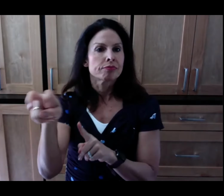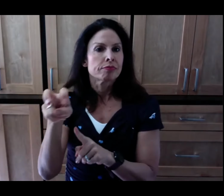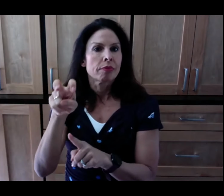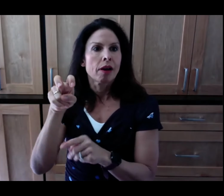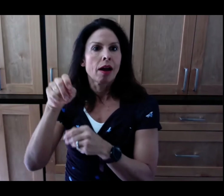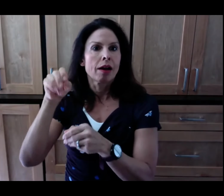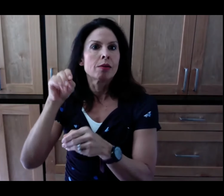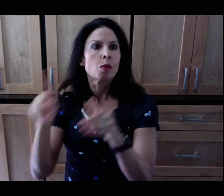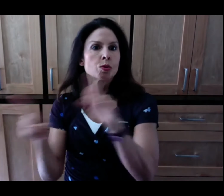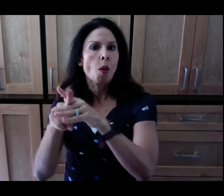You have a